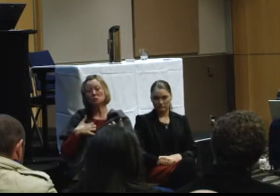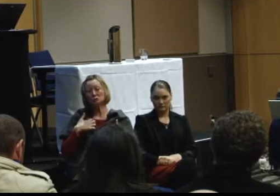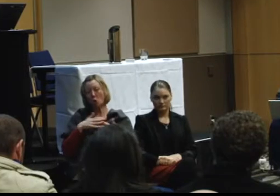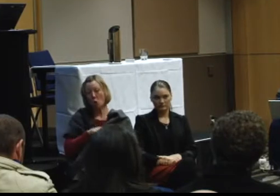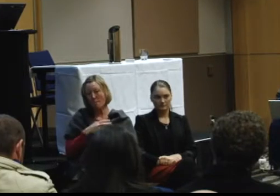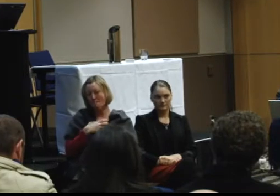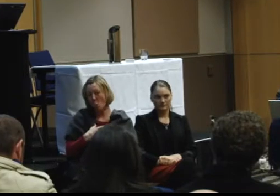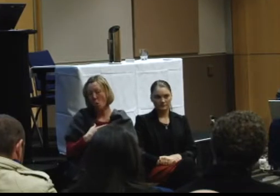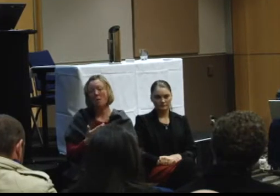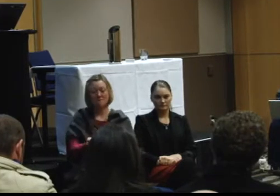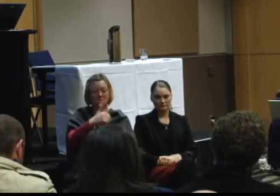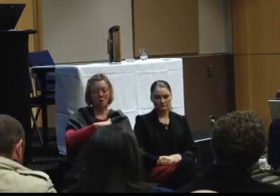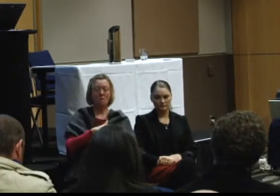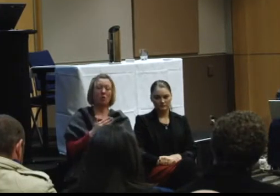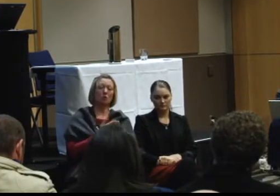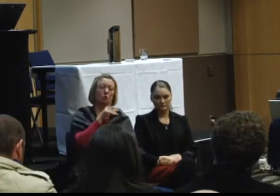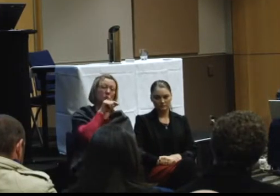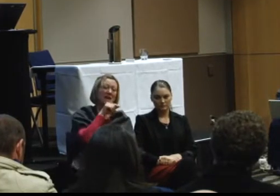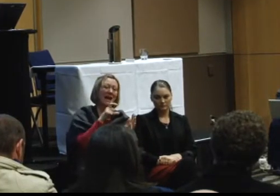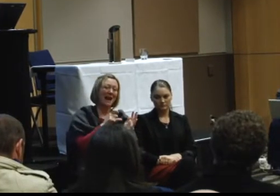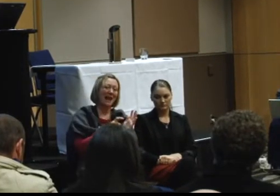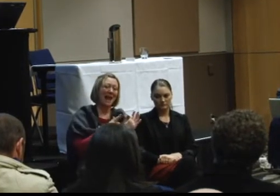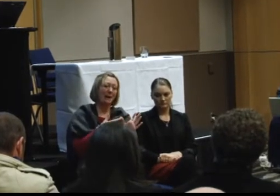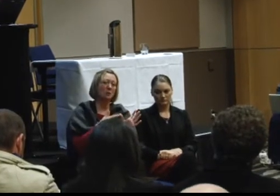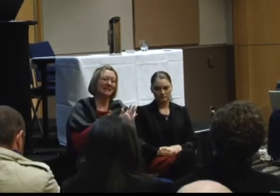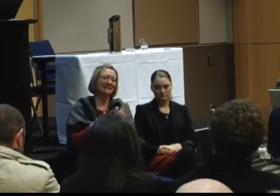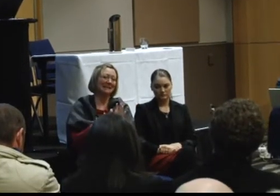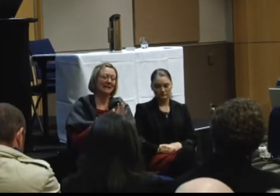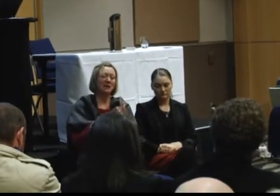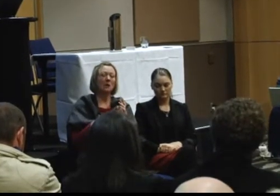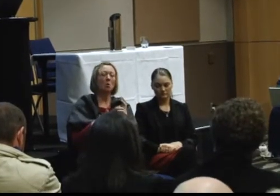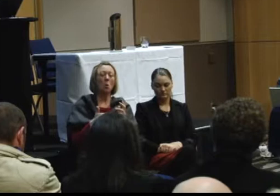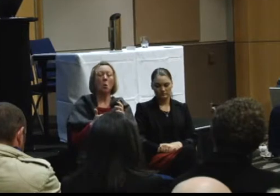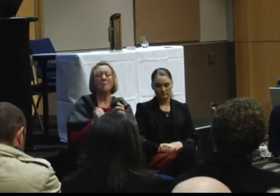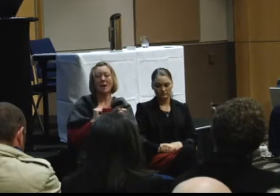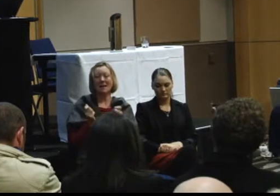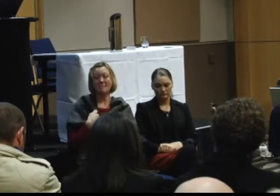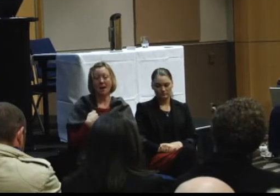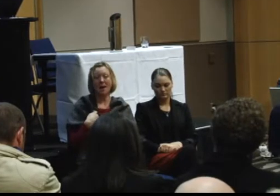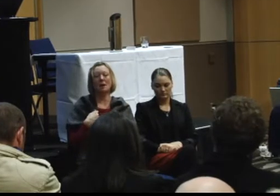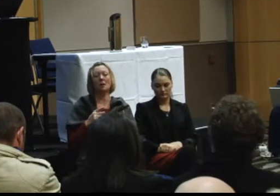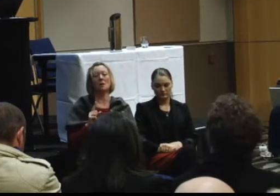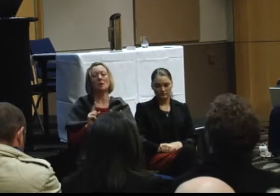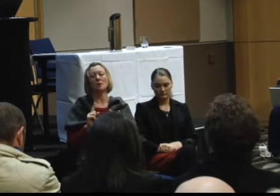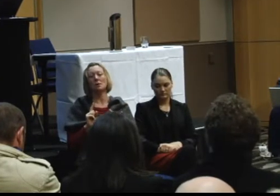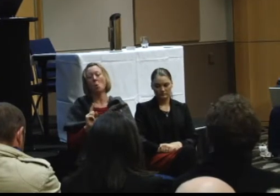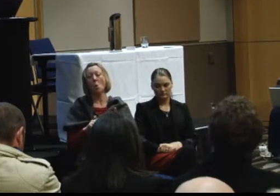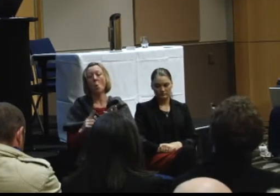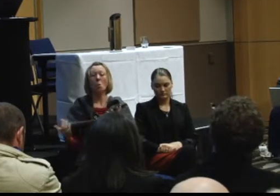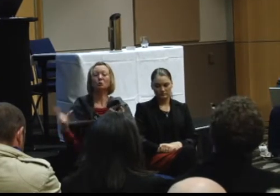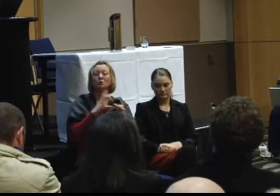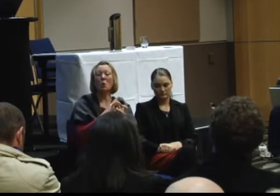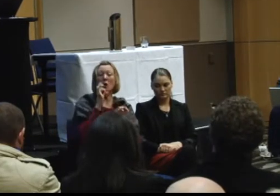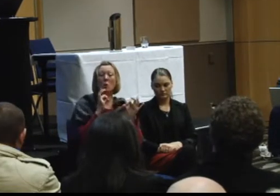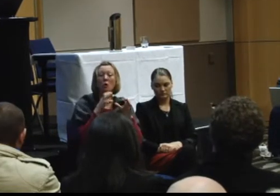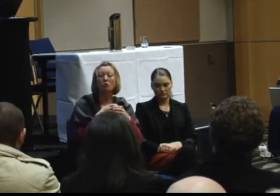either contact me through Twitter, Claire Amos NZ, contact me by my email, or just come in and join the Google group or the